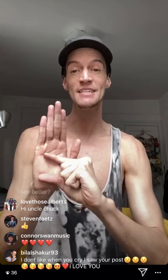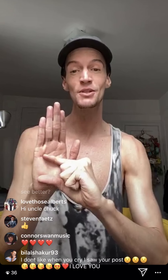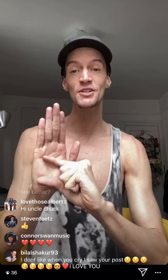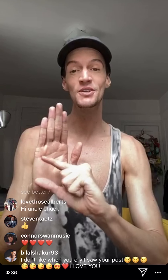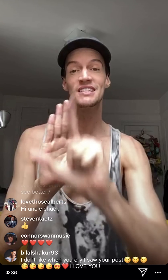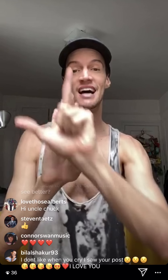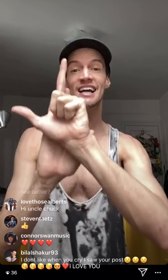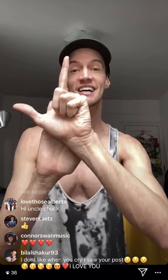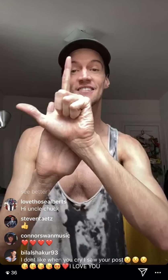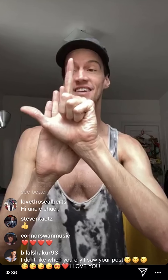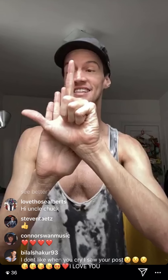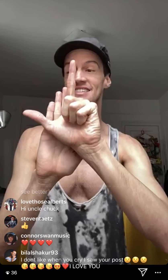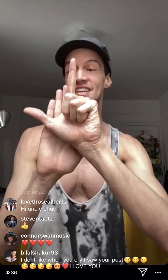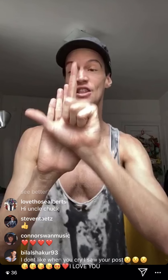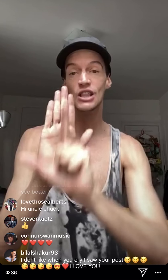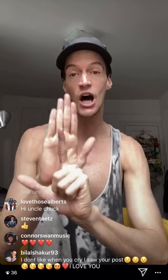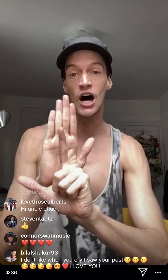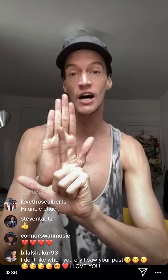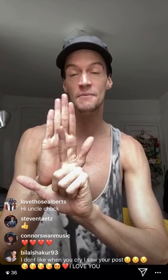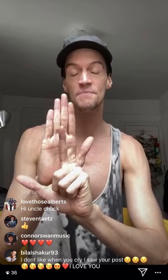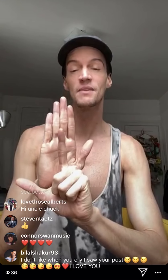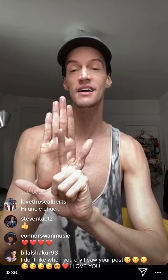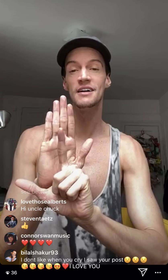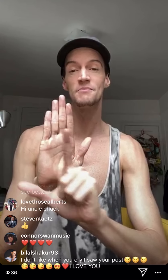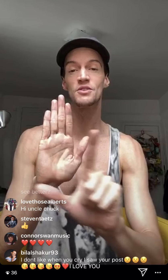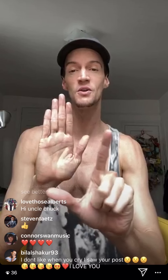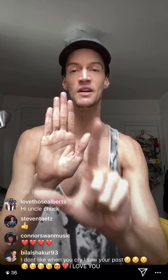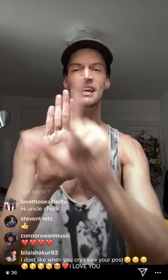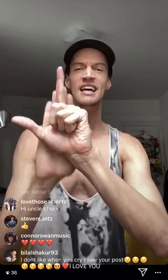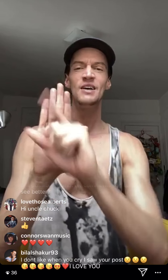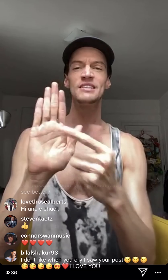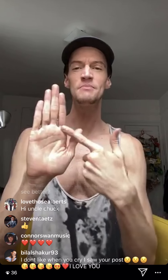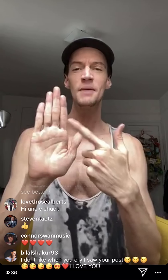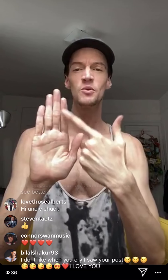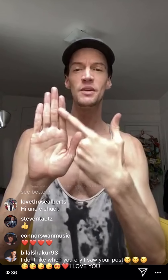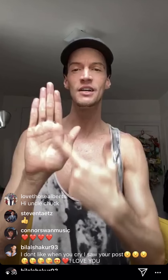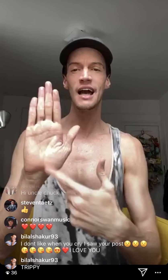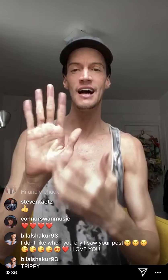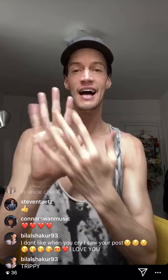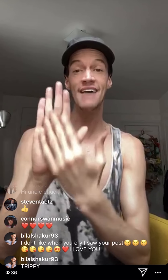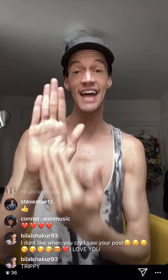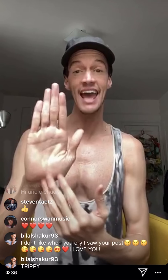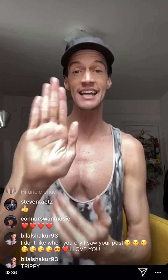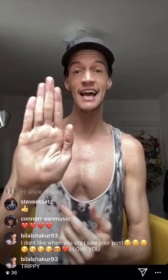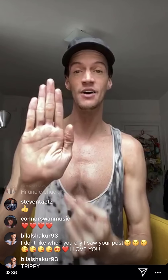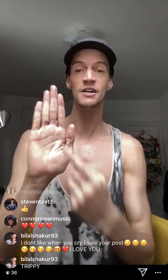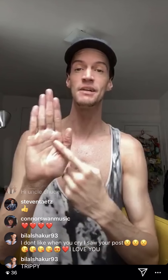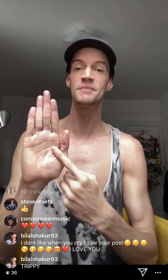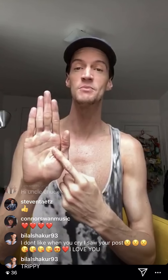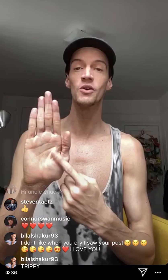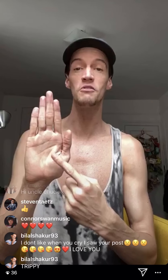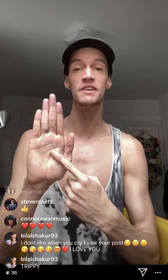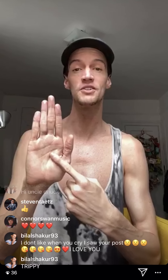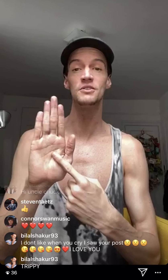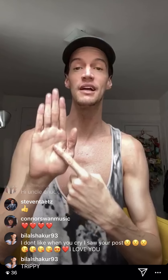to the sign of it's the law. So sometimes when we have the hand out, it becomes more official, like to